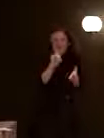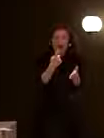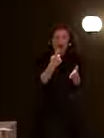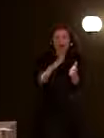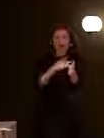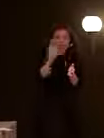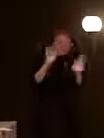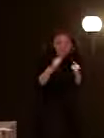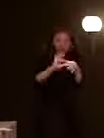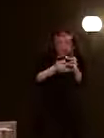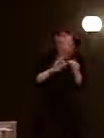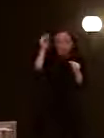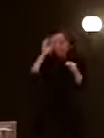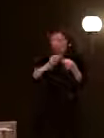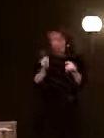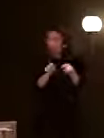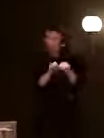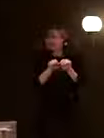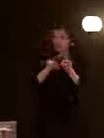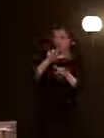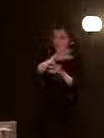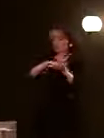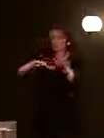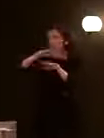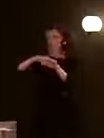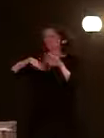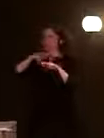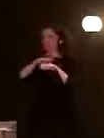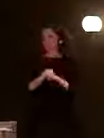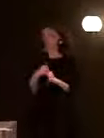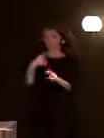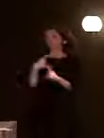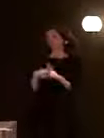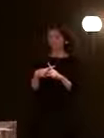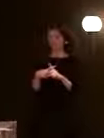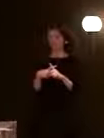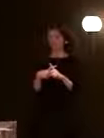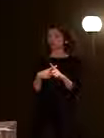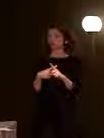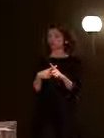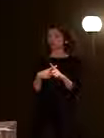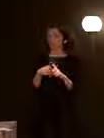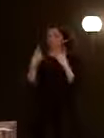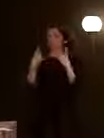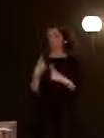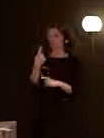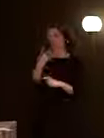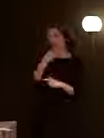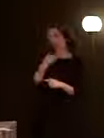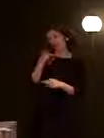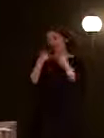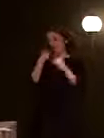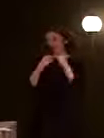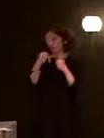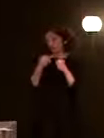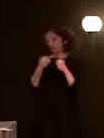want to explore it. There's a lovely story, The Name Jar by Yang Suk Choi, which talks about a Korean girl who moves with her